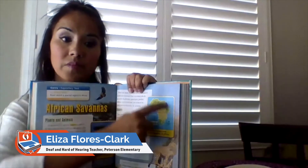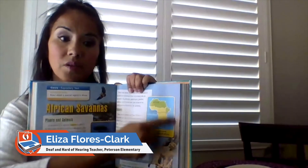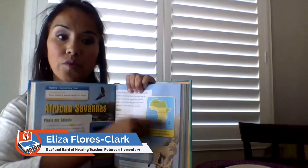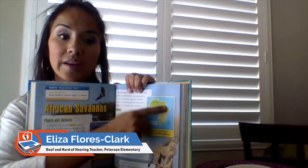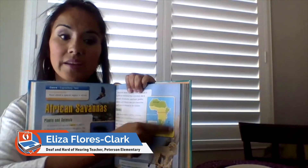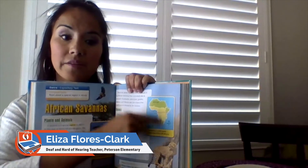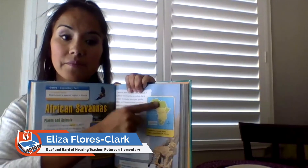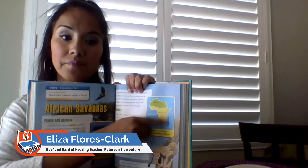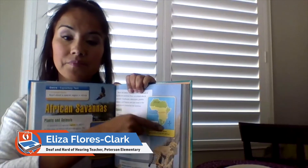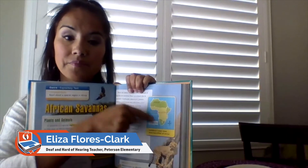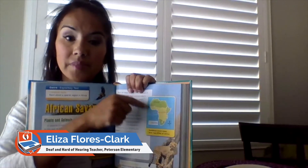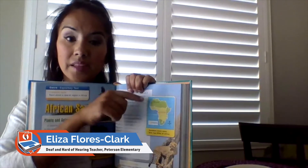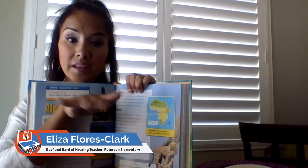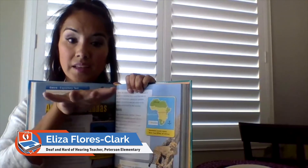right here